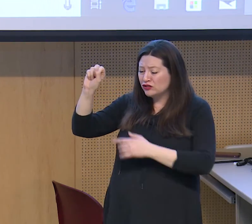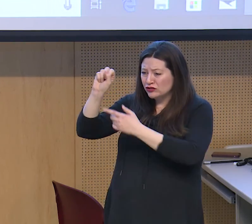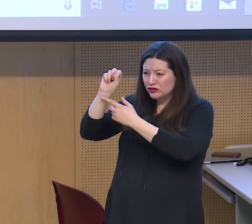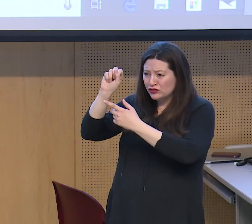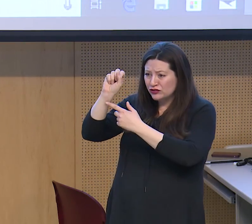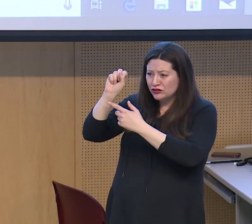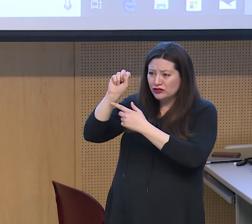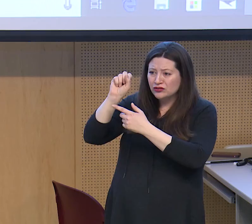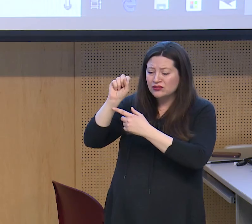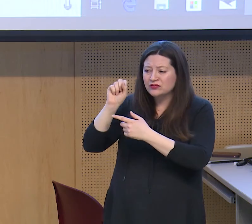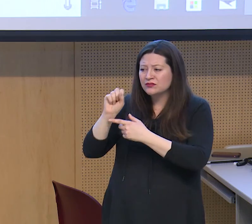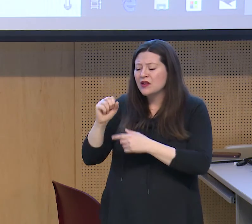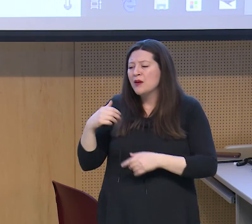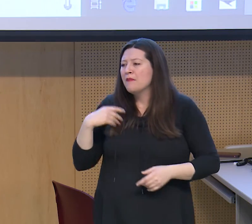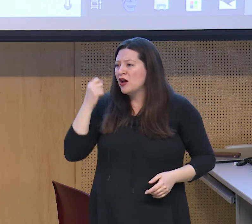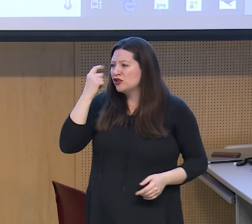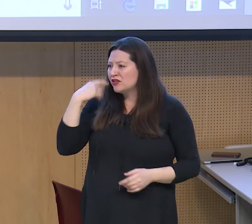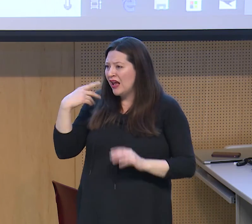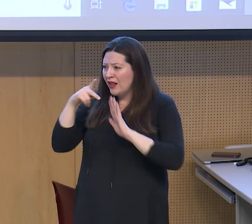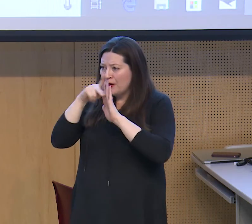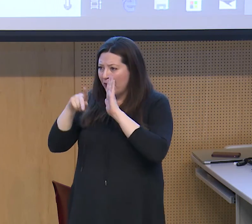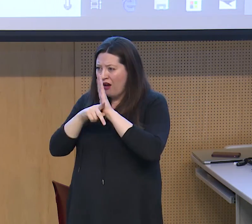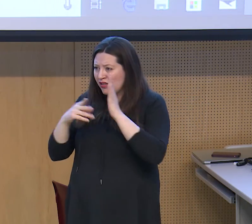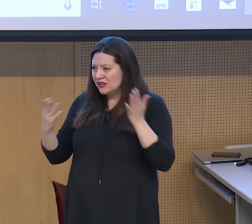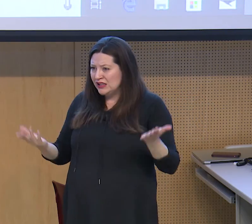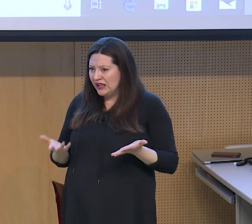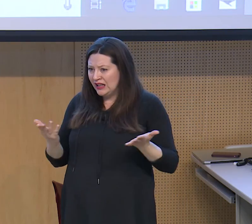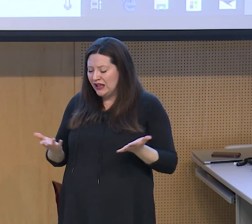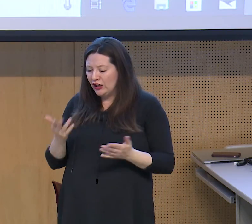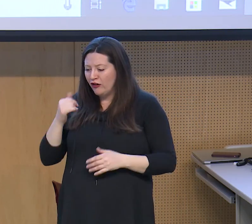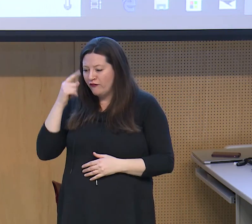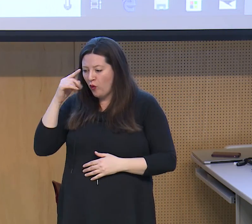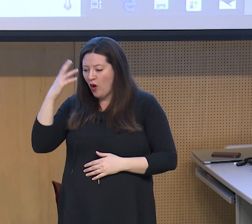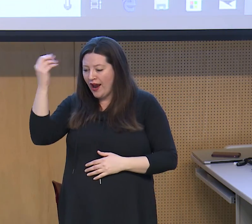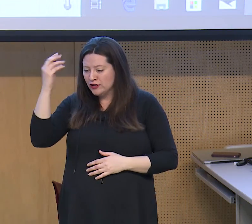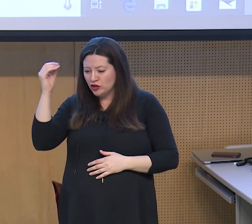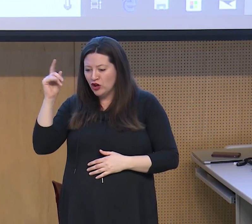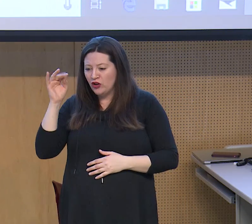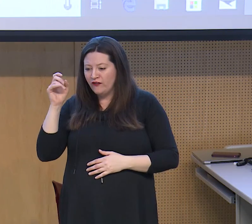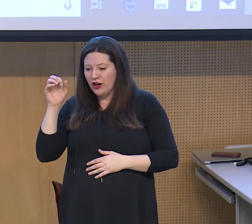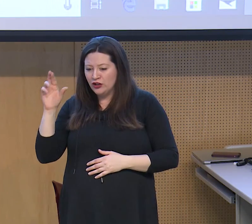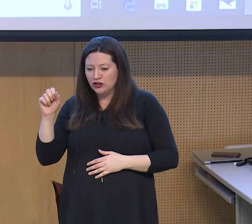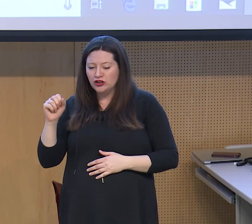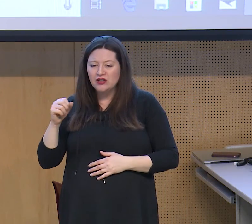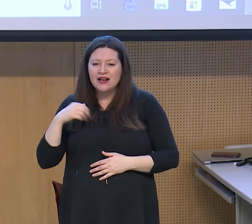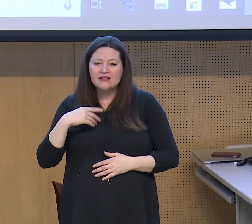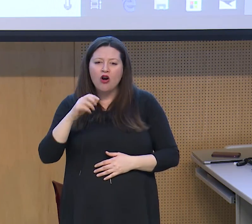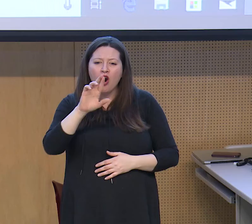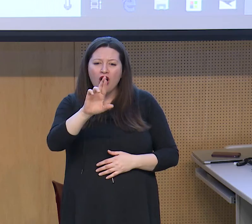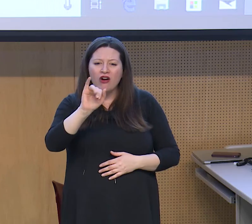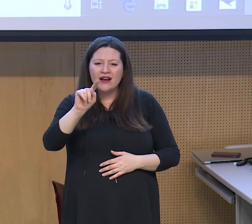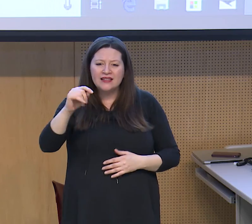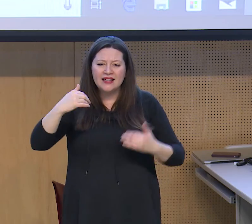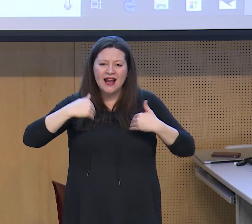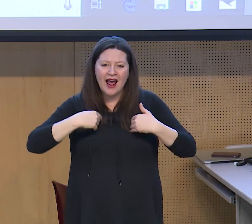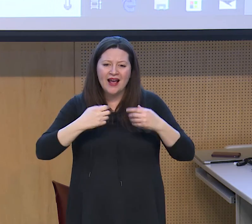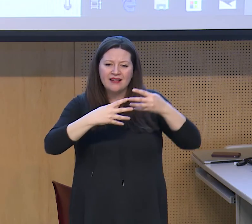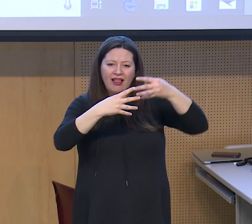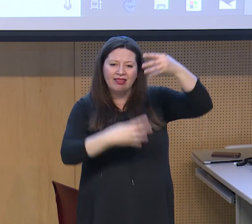For external vendors, my understanding, the policy here is, for external vendors, is RIT